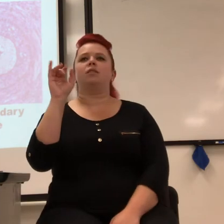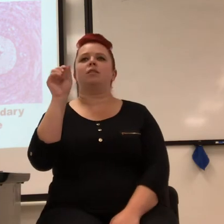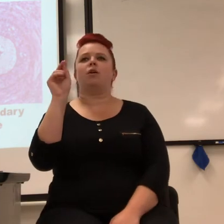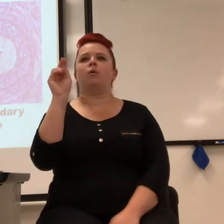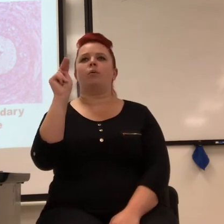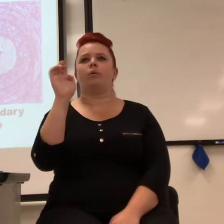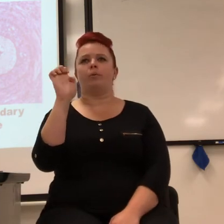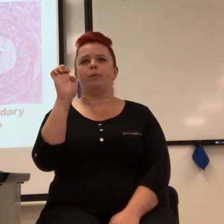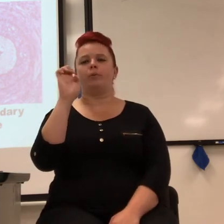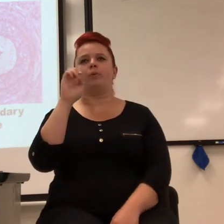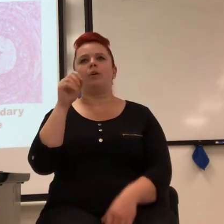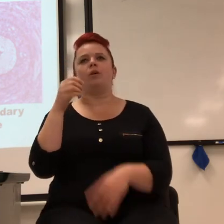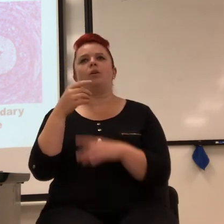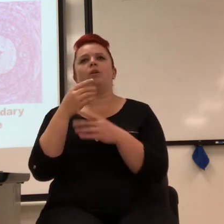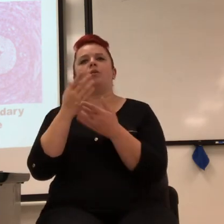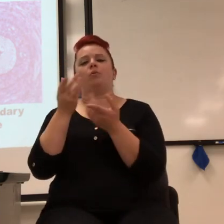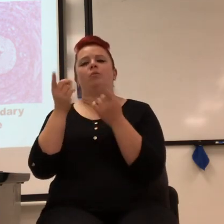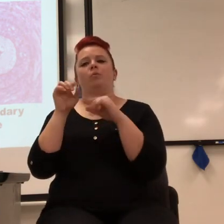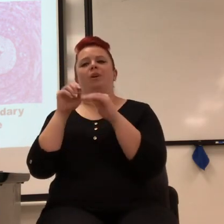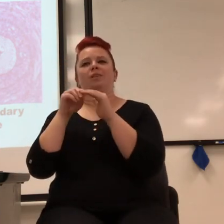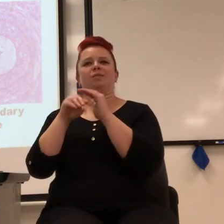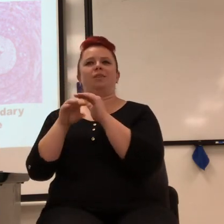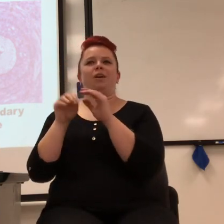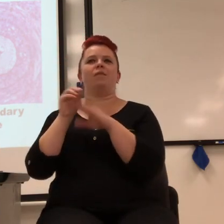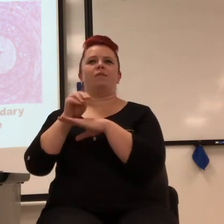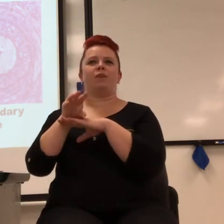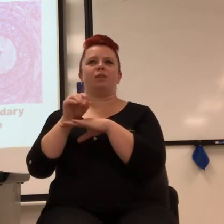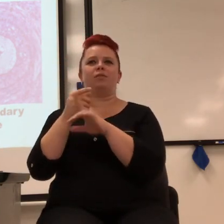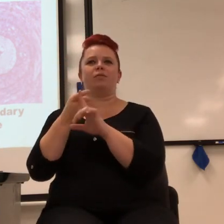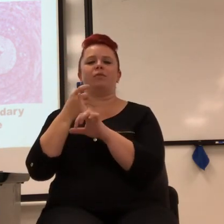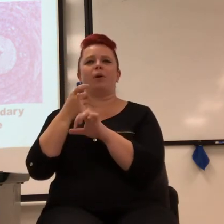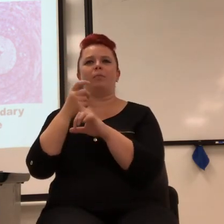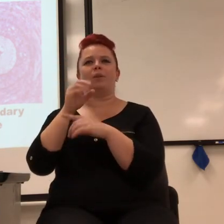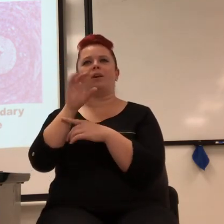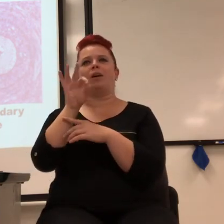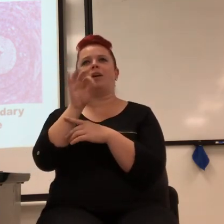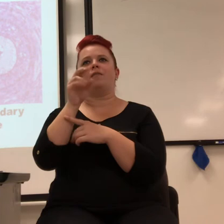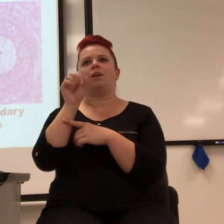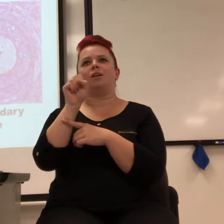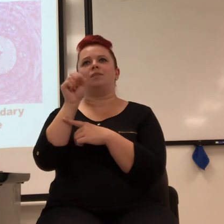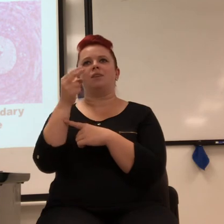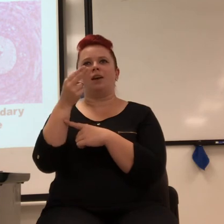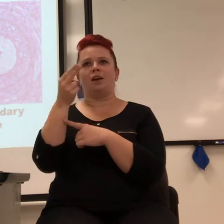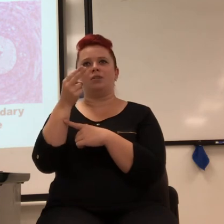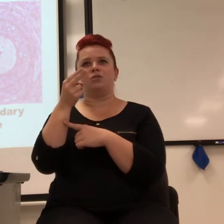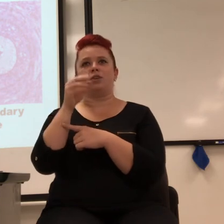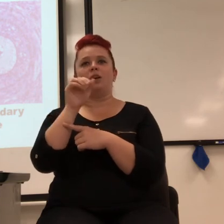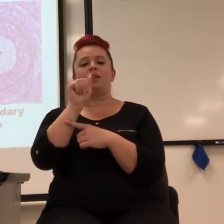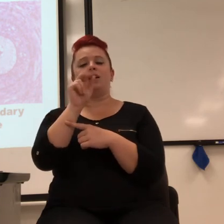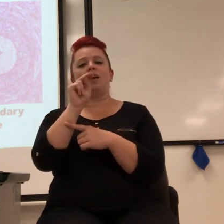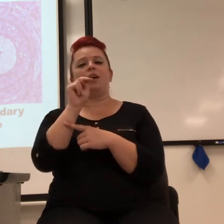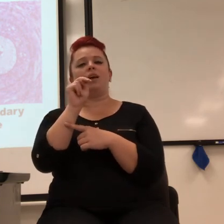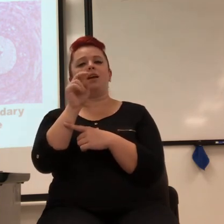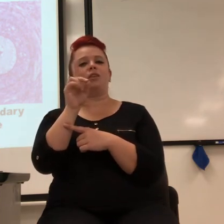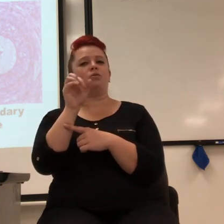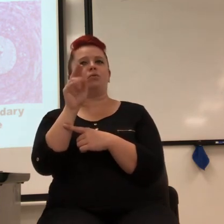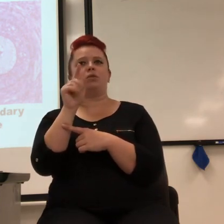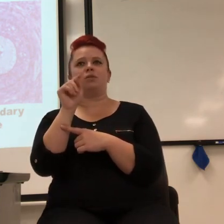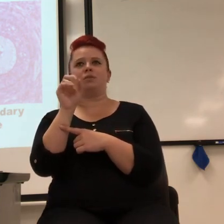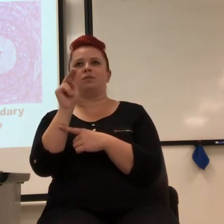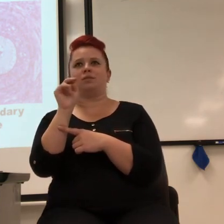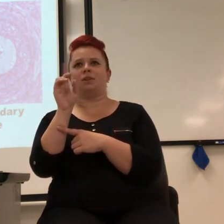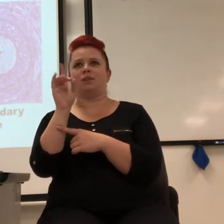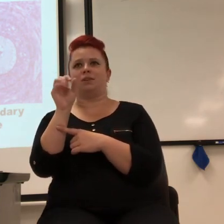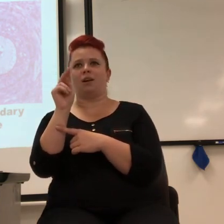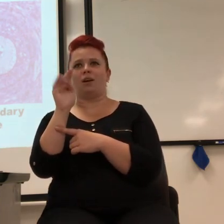Under the influence of FSH, this androstenedione, which is actually a male hormone, it's converted to a female hormone. You